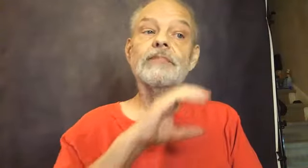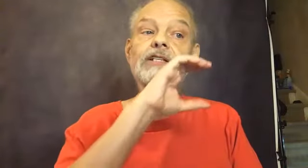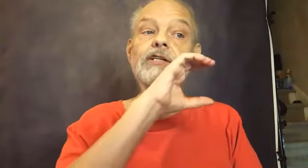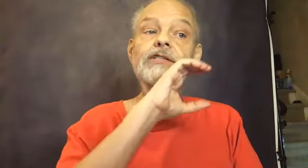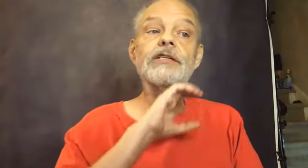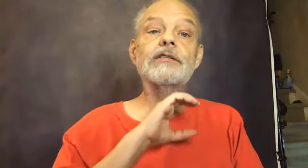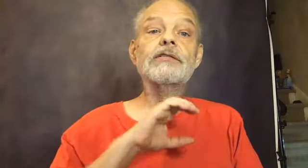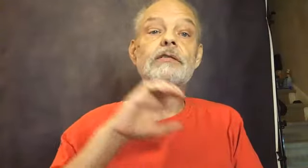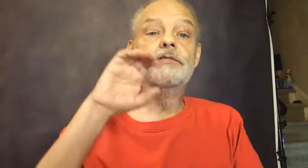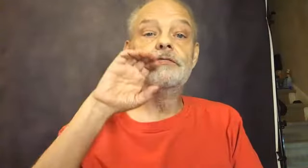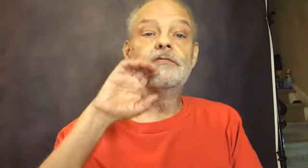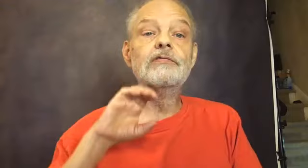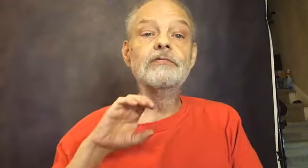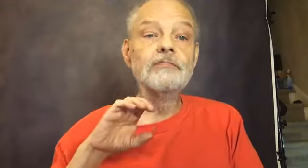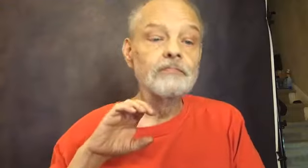It just is.